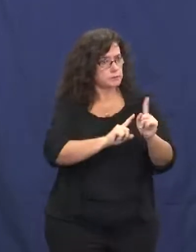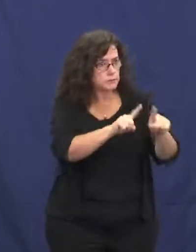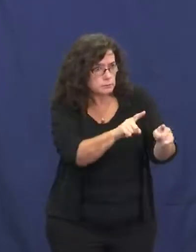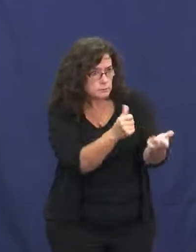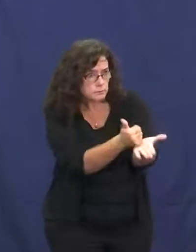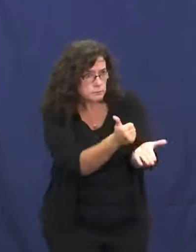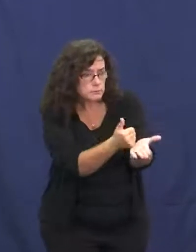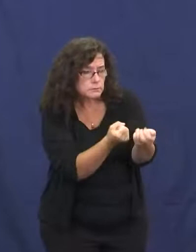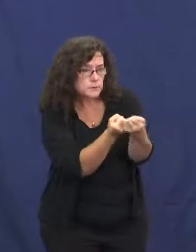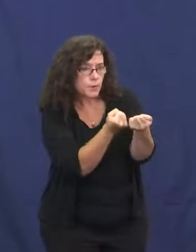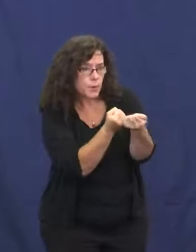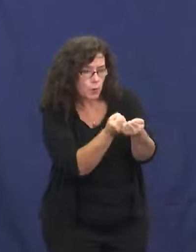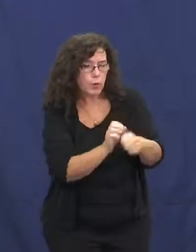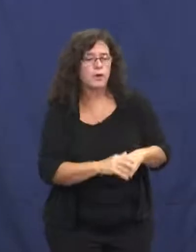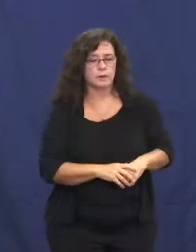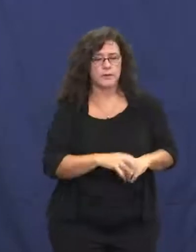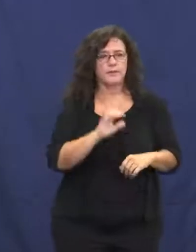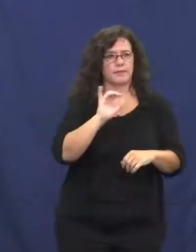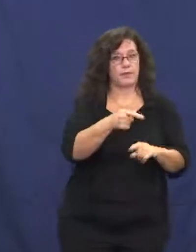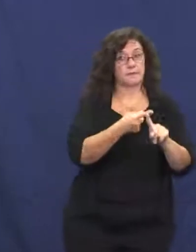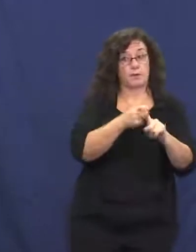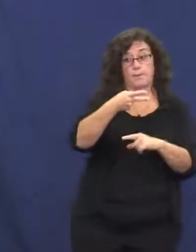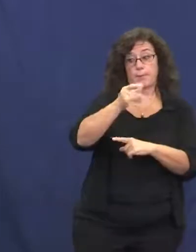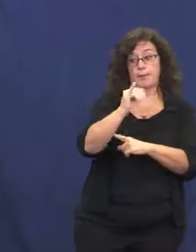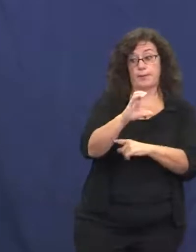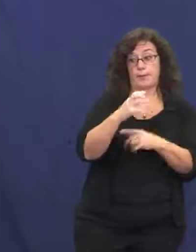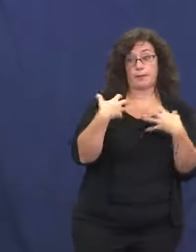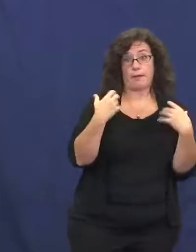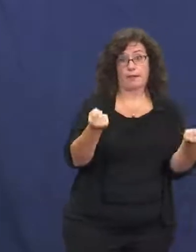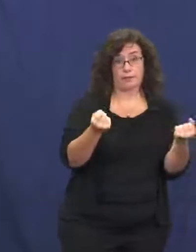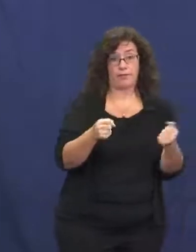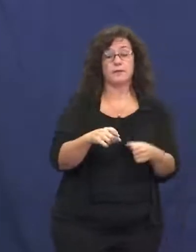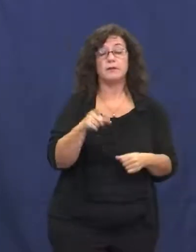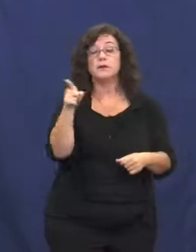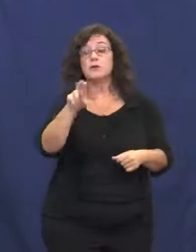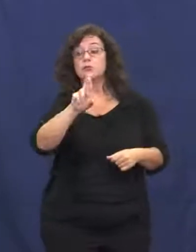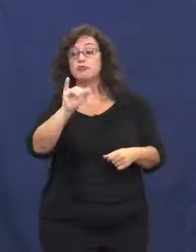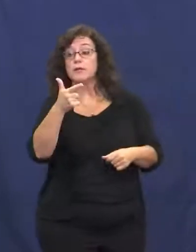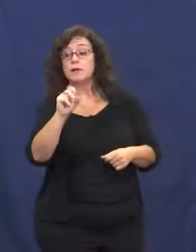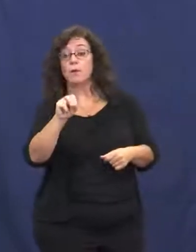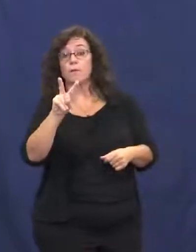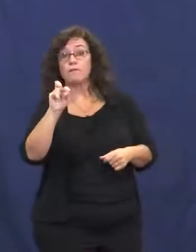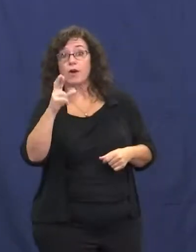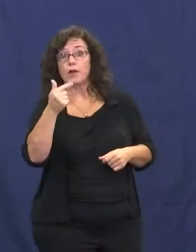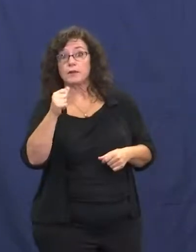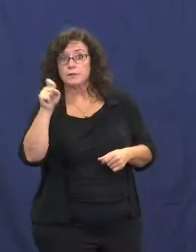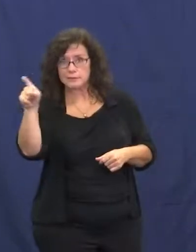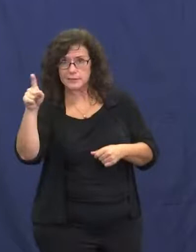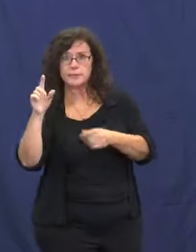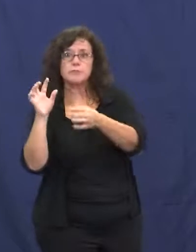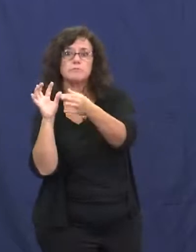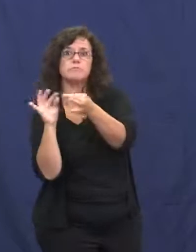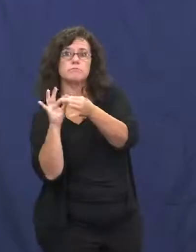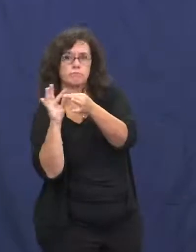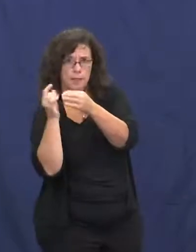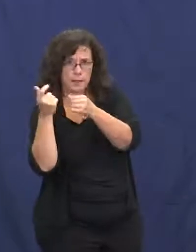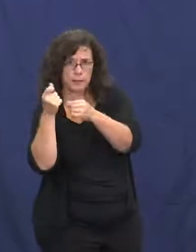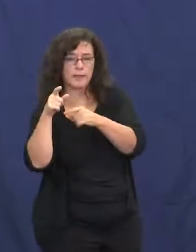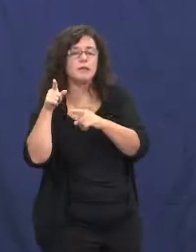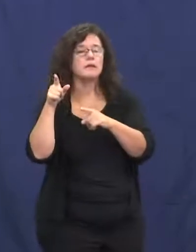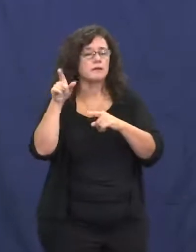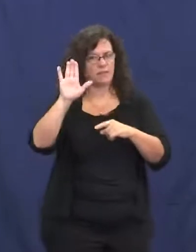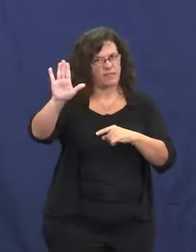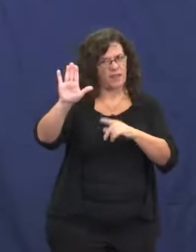Rigo Vargas is a director, and we really appreciate that because they can go out and determine exactly what the patient needs. Also, they may need